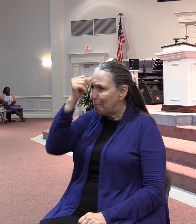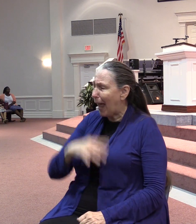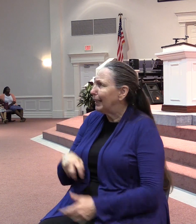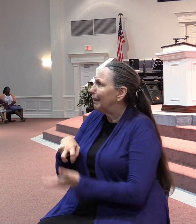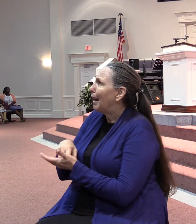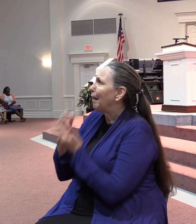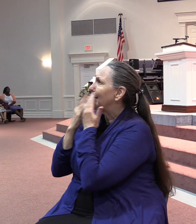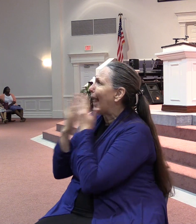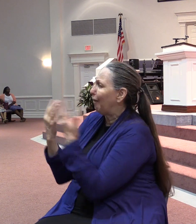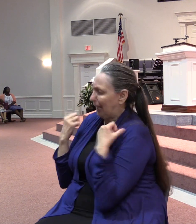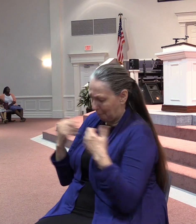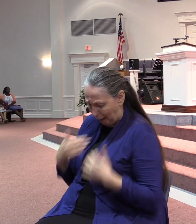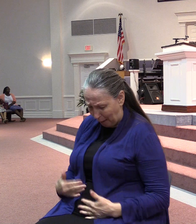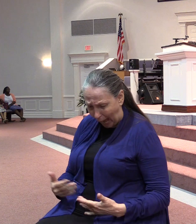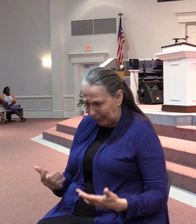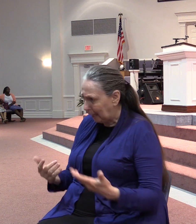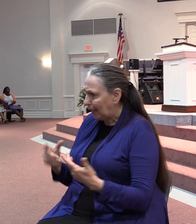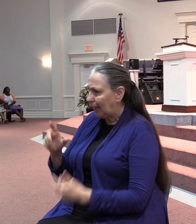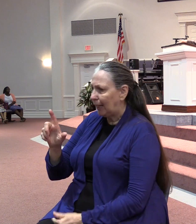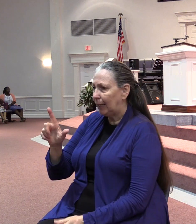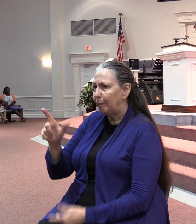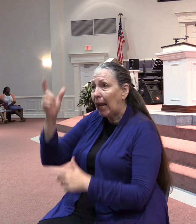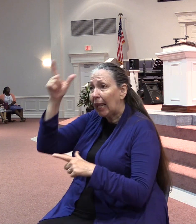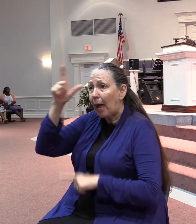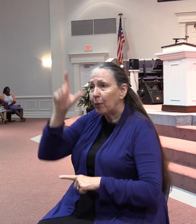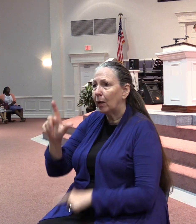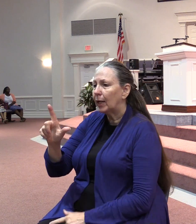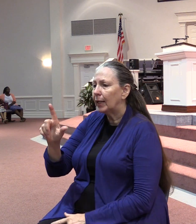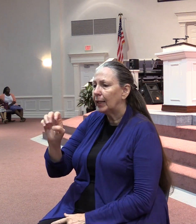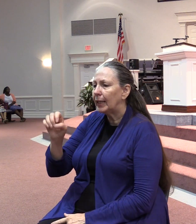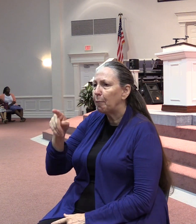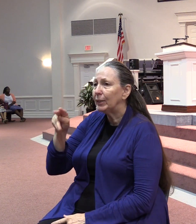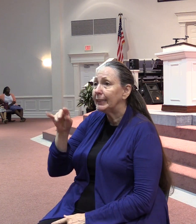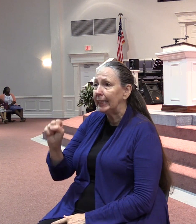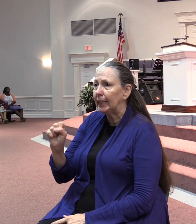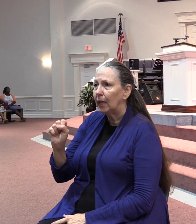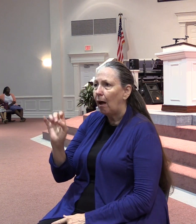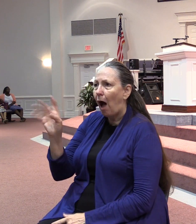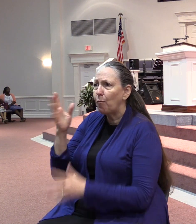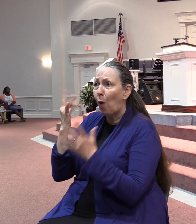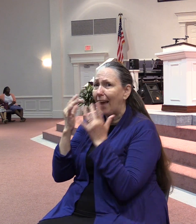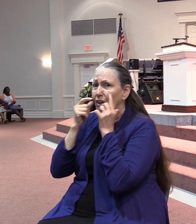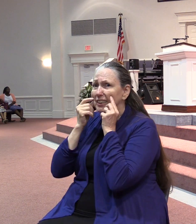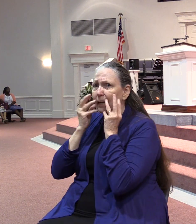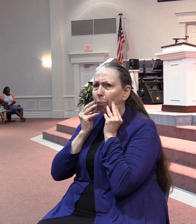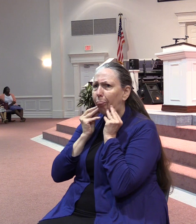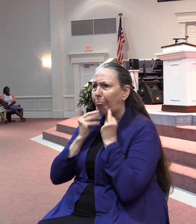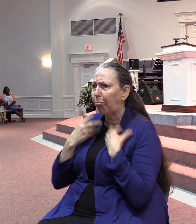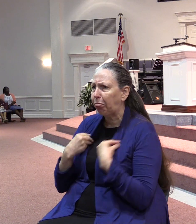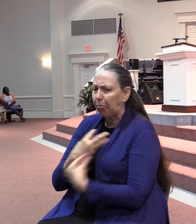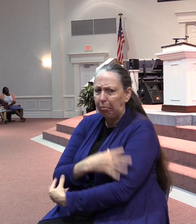him thanks, and he was a Samaritan." And God made